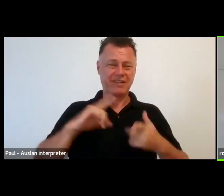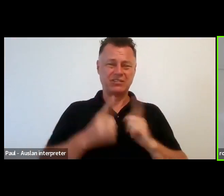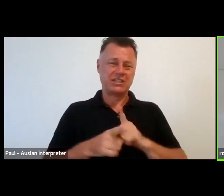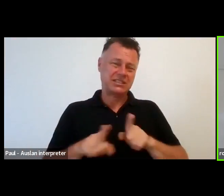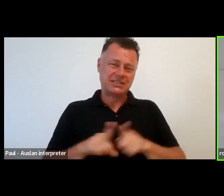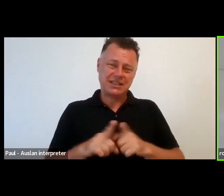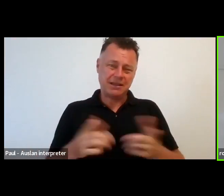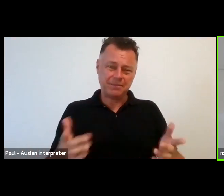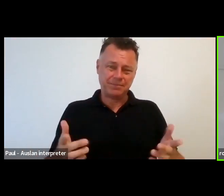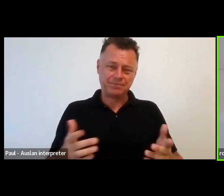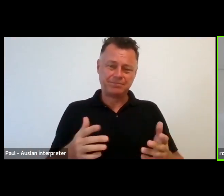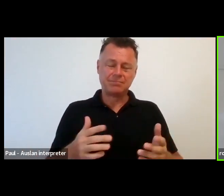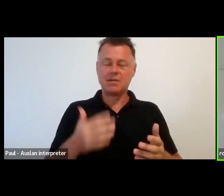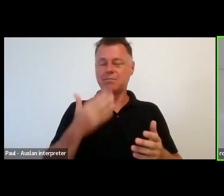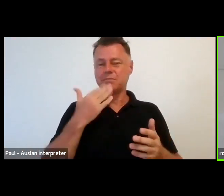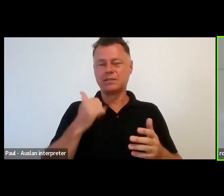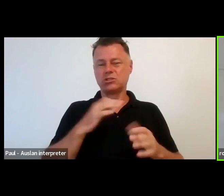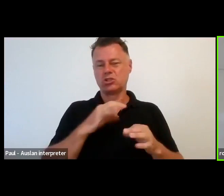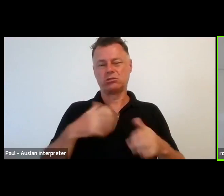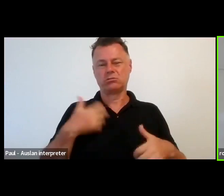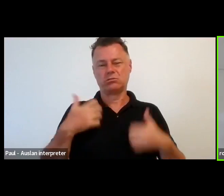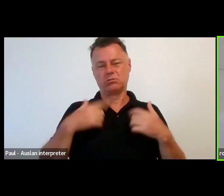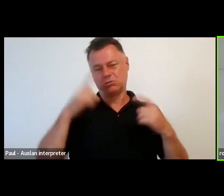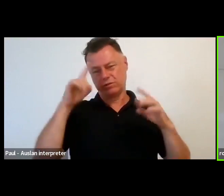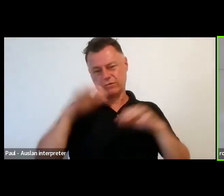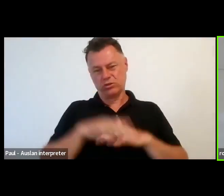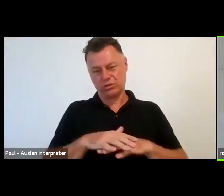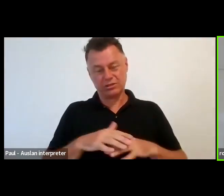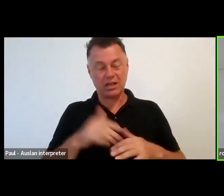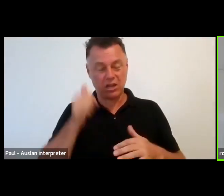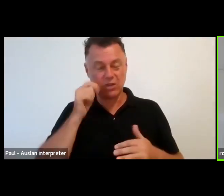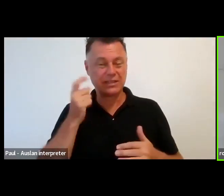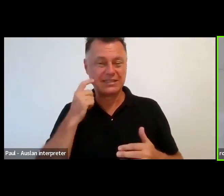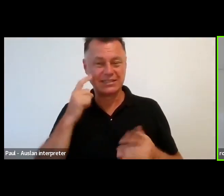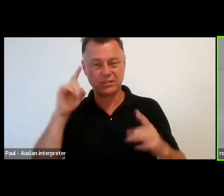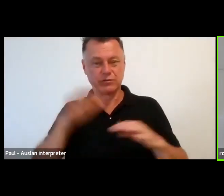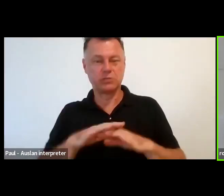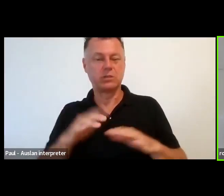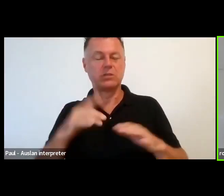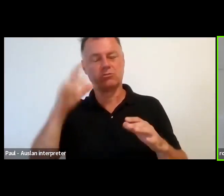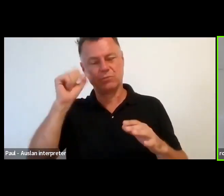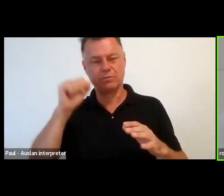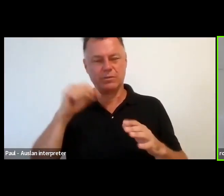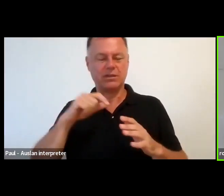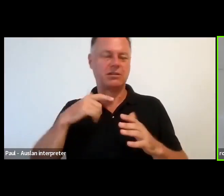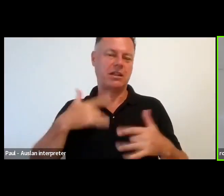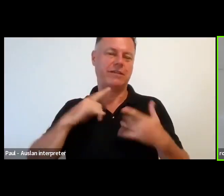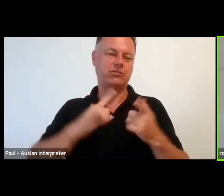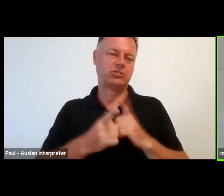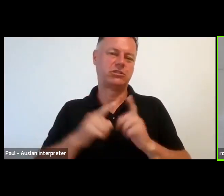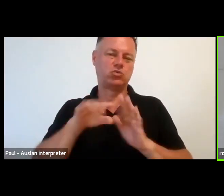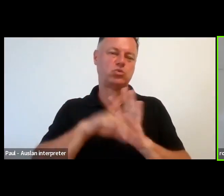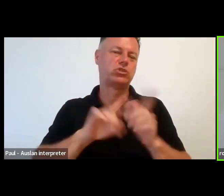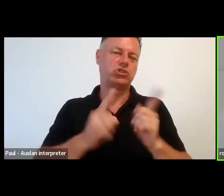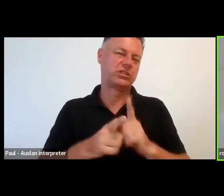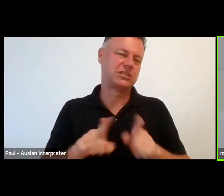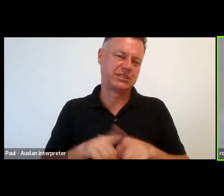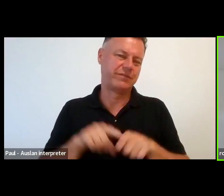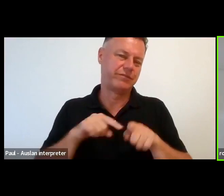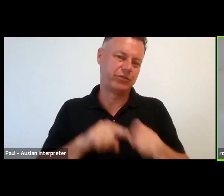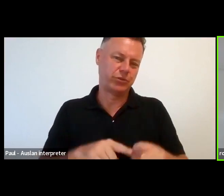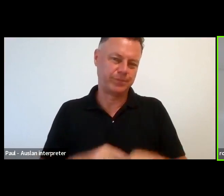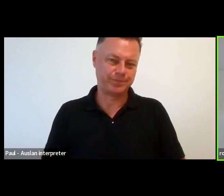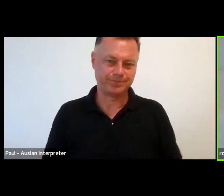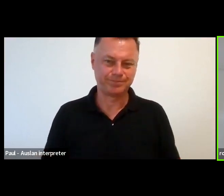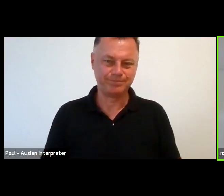and try not to get as confused as it is so easy to do so in these circumstances. Now, there are many other